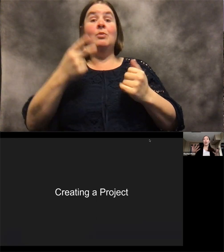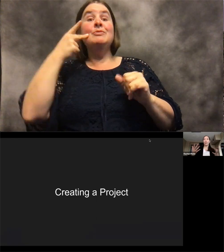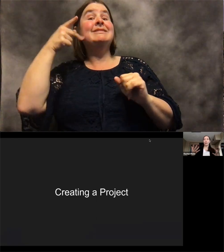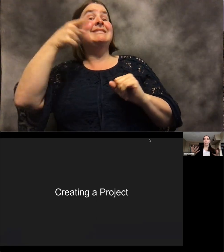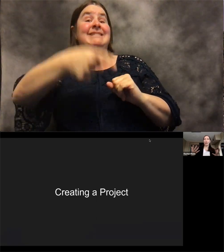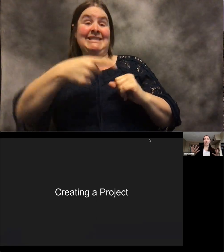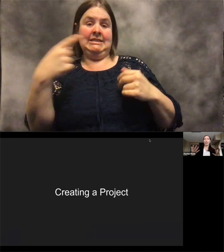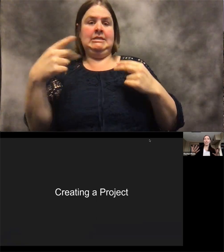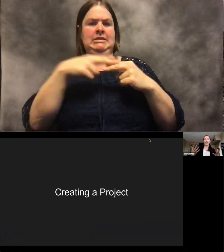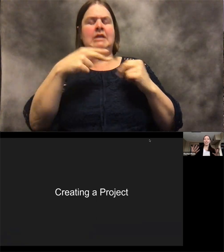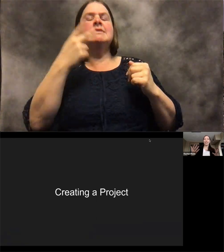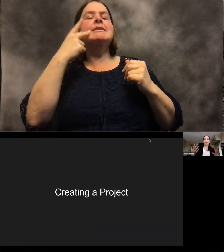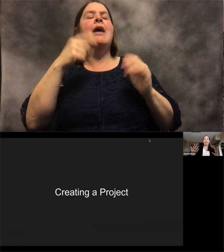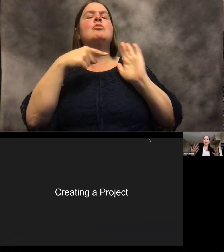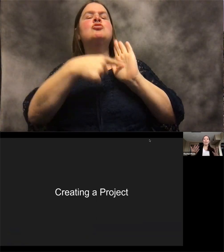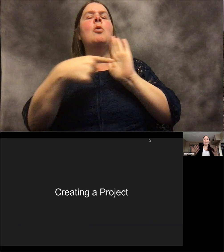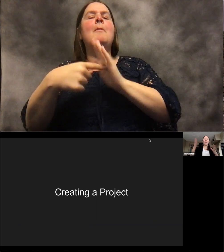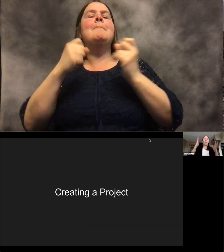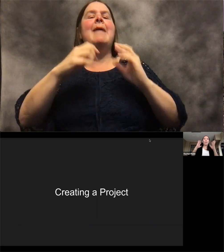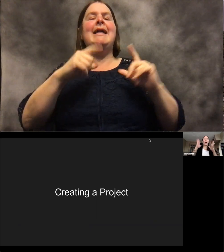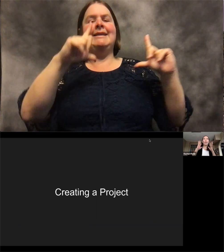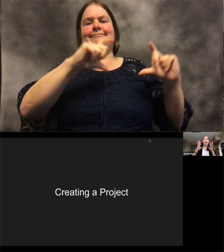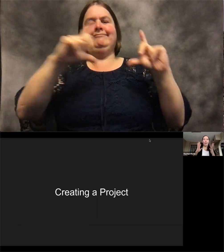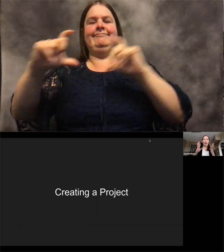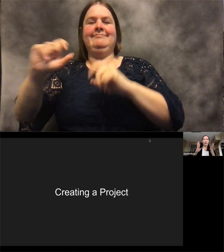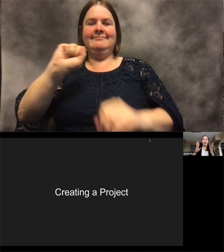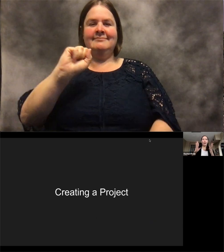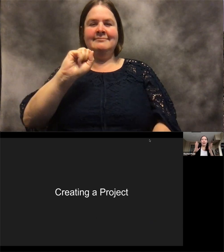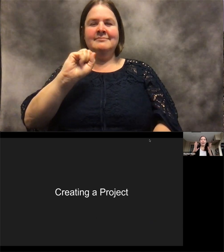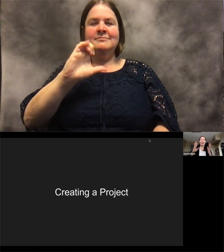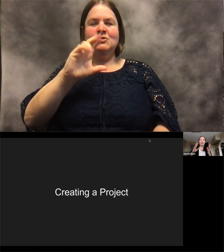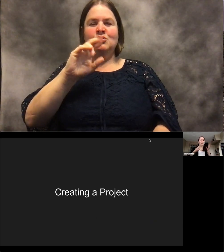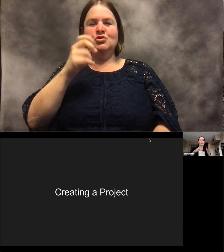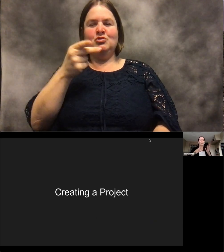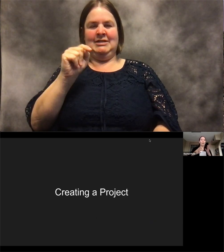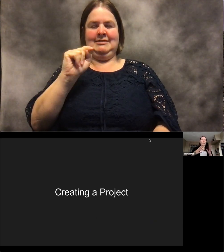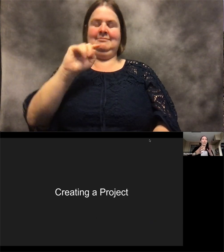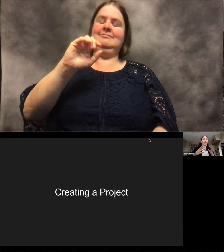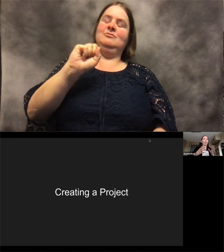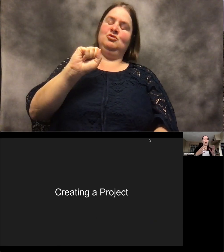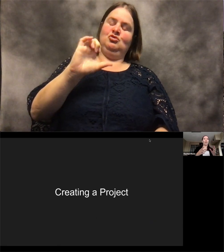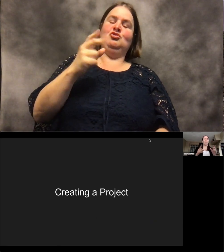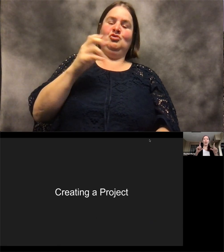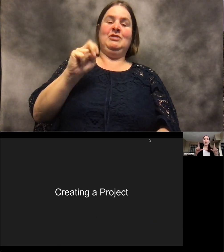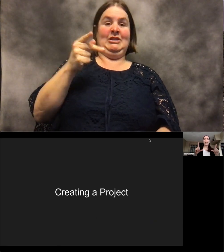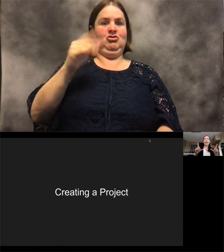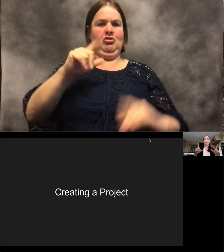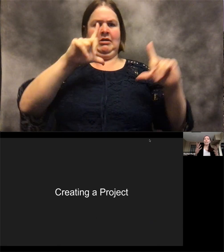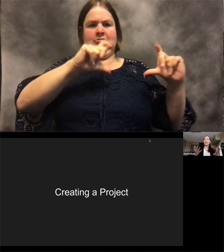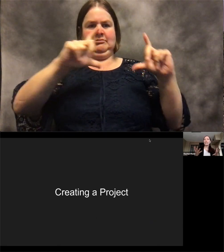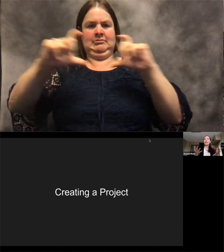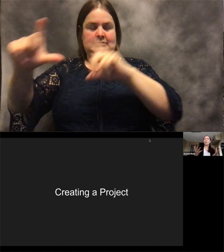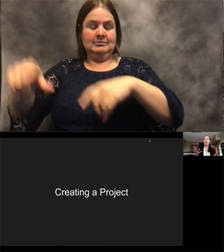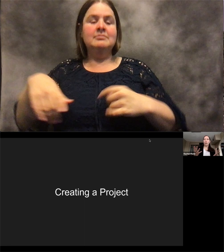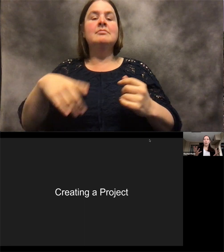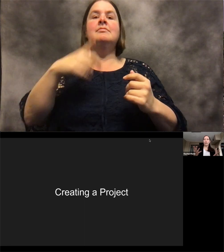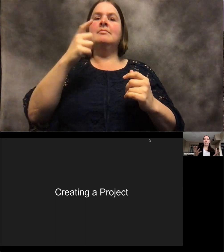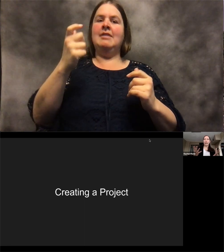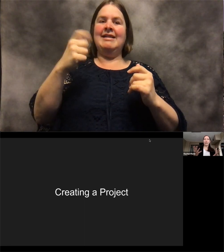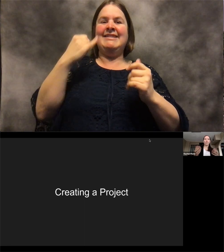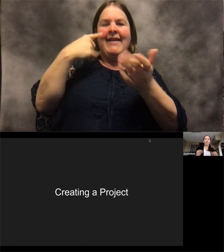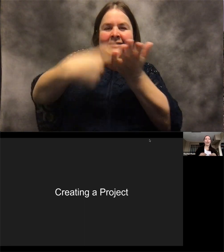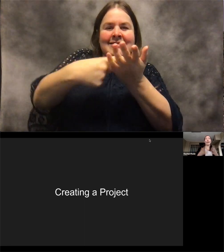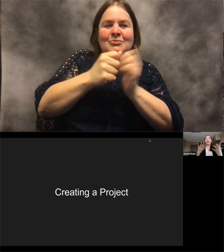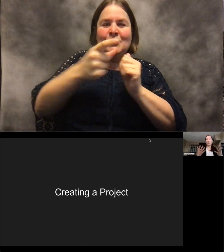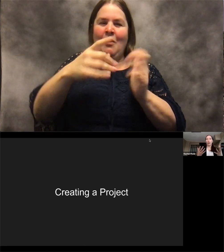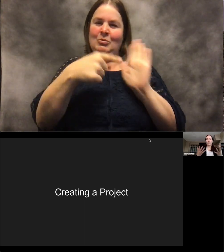basically a lot of screenshots, because when I think about sort of reviewing things for projects, I want to actually see what it looks